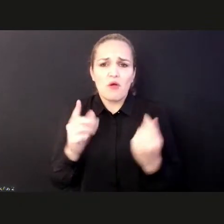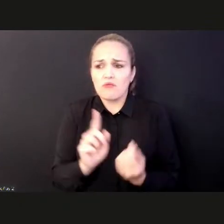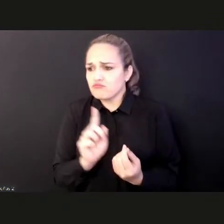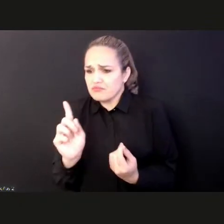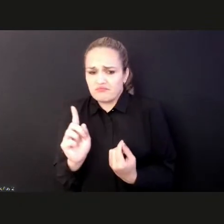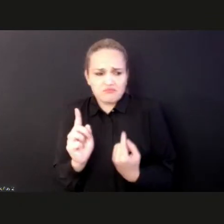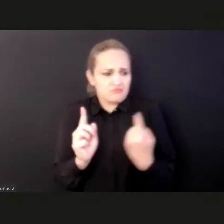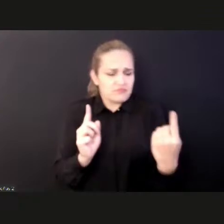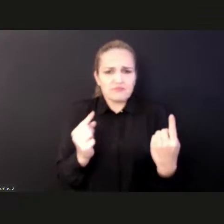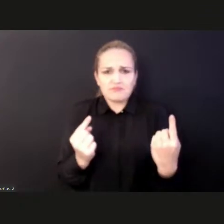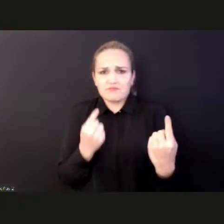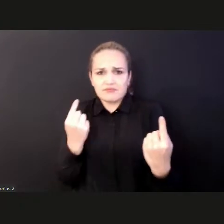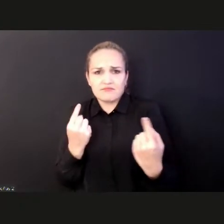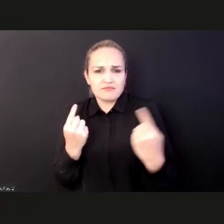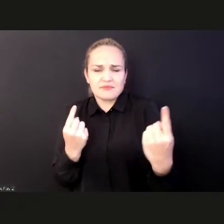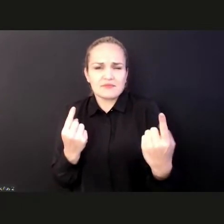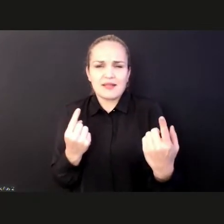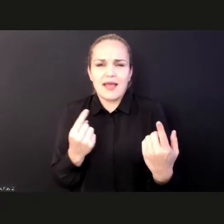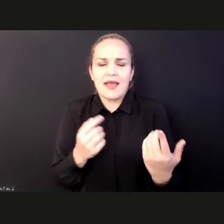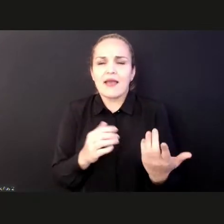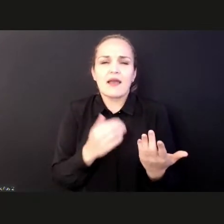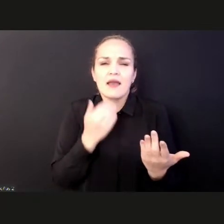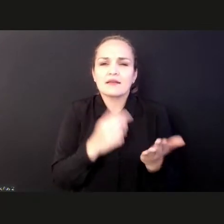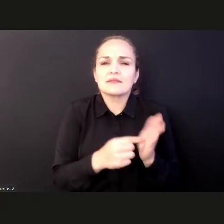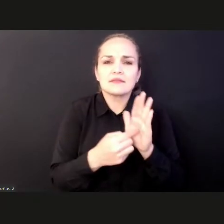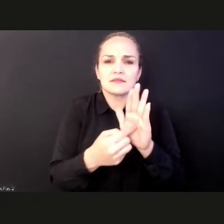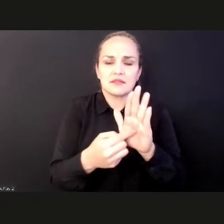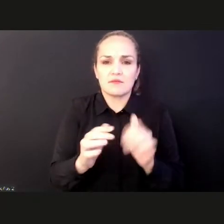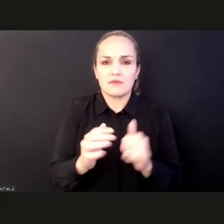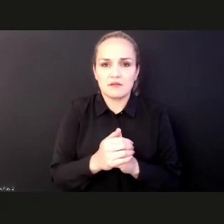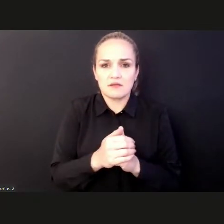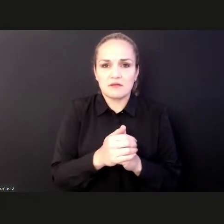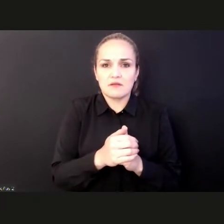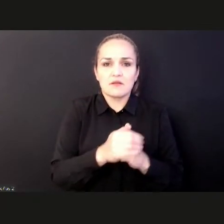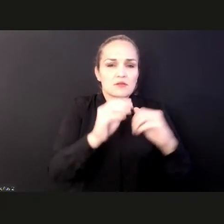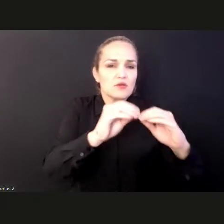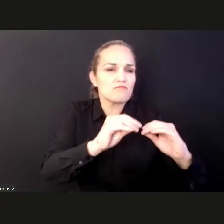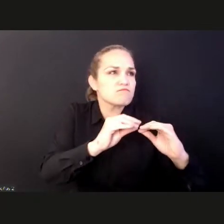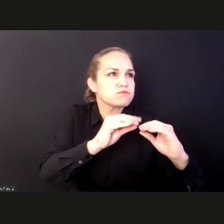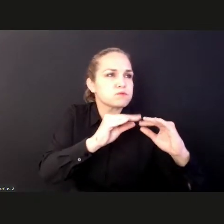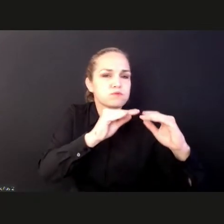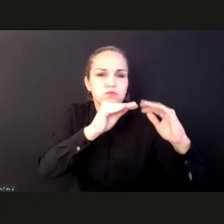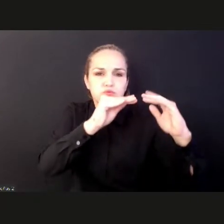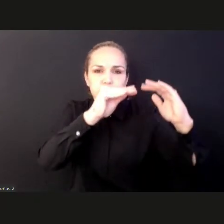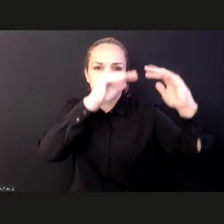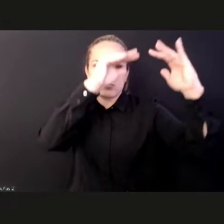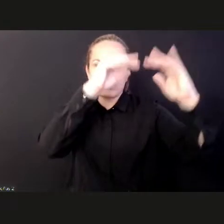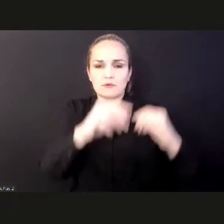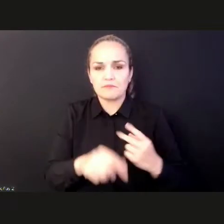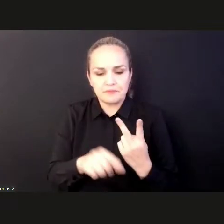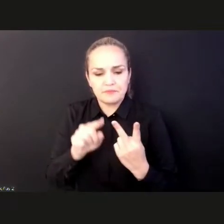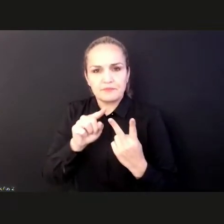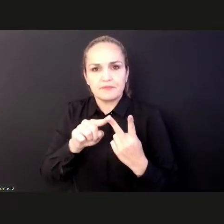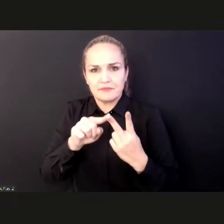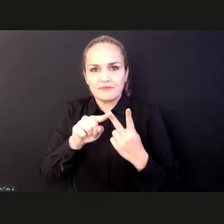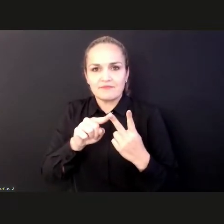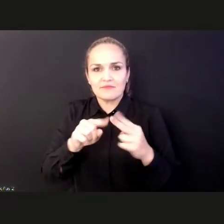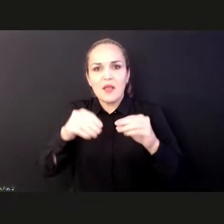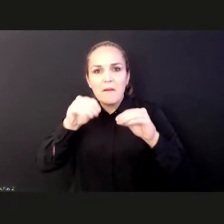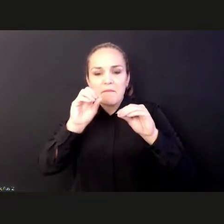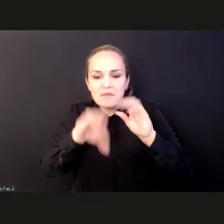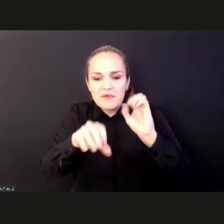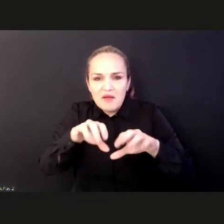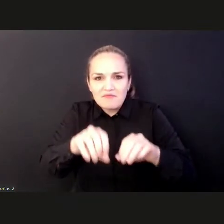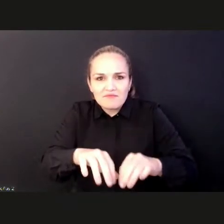food waste, waste management, any of them, we have to look in a holistic view and see the